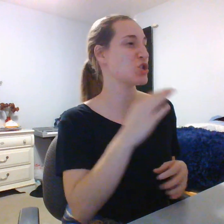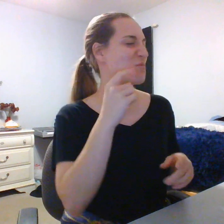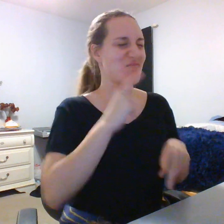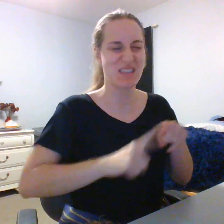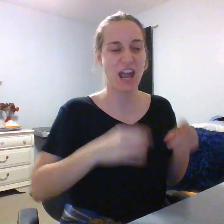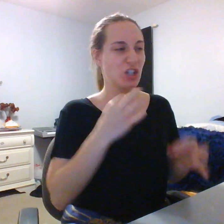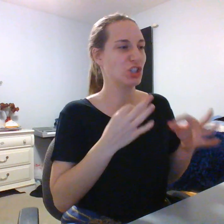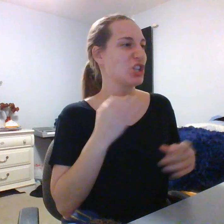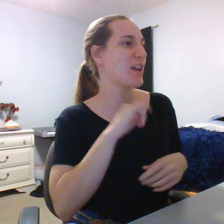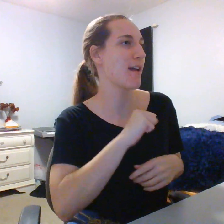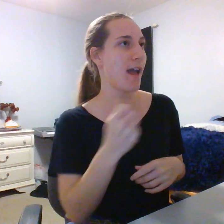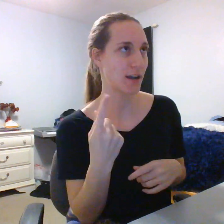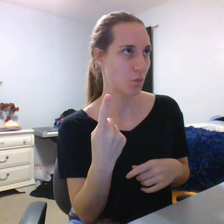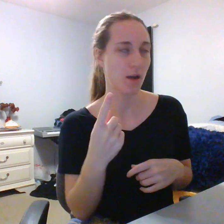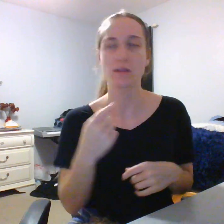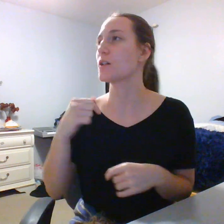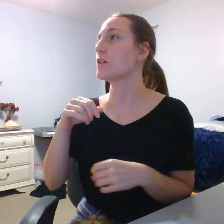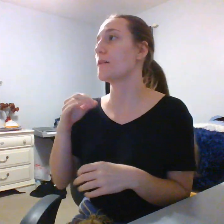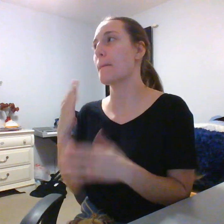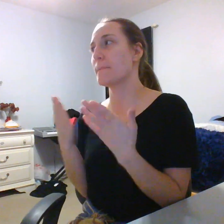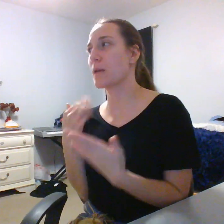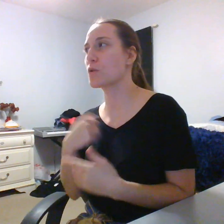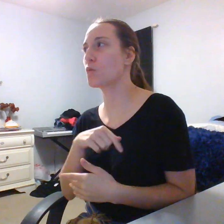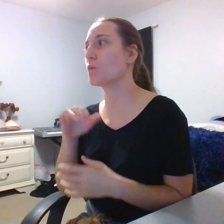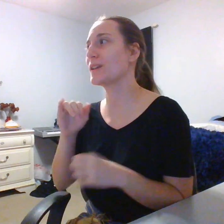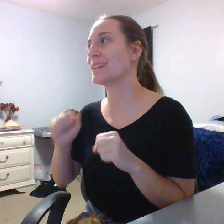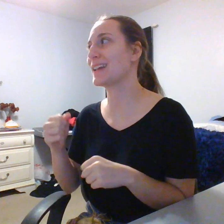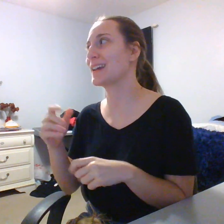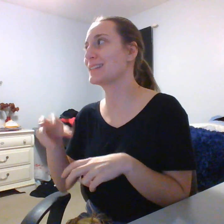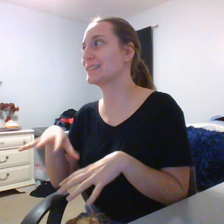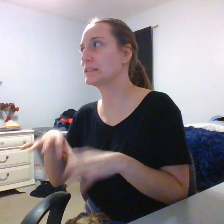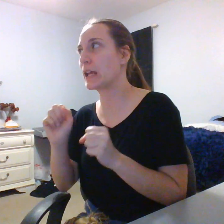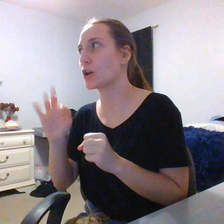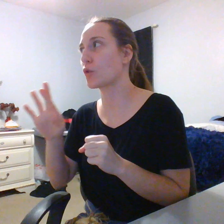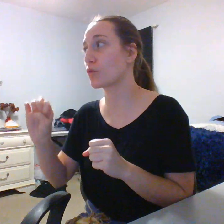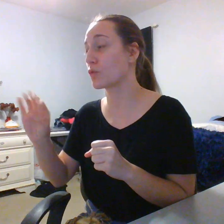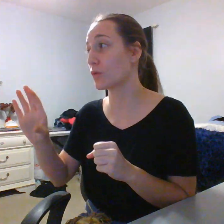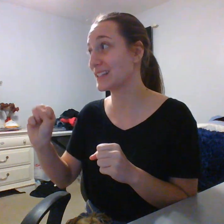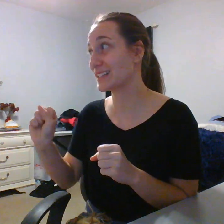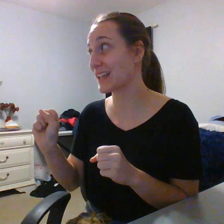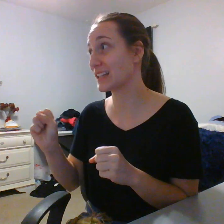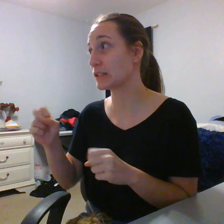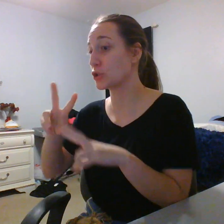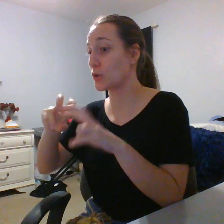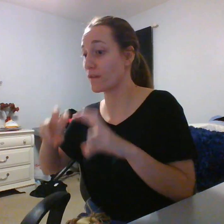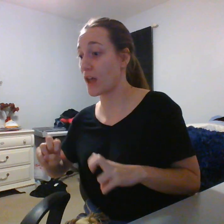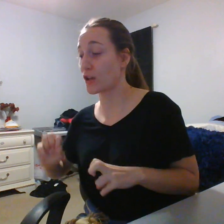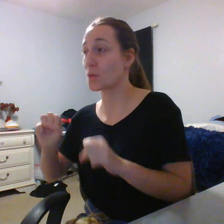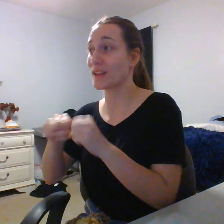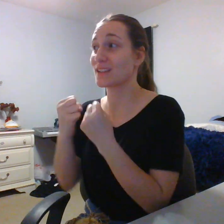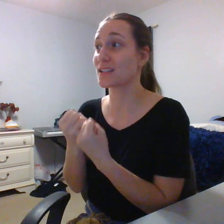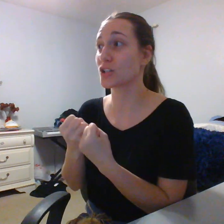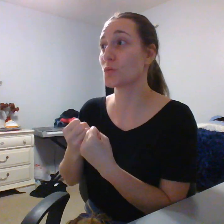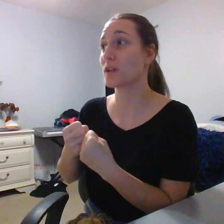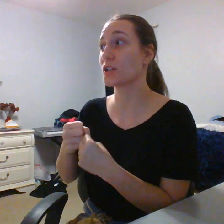Your Honor, if we could just take a short recess to evaluate the situation and see if Dr. Gray's conflict of